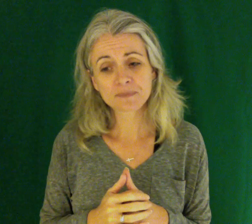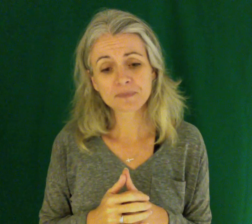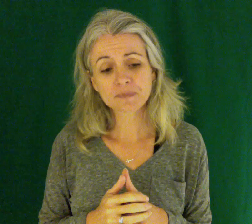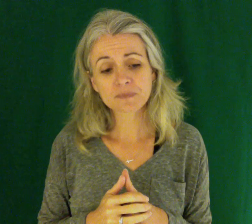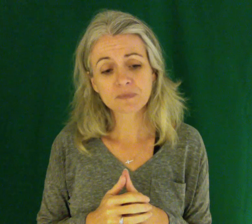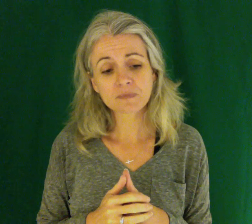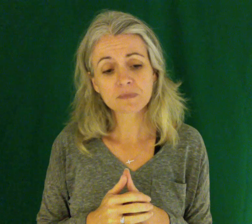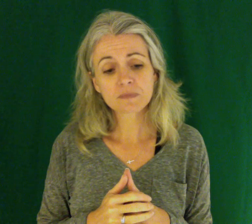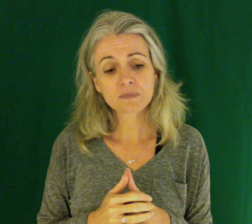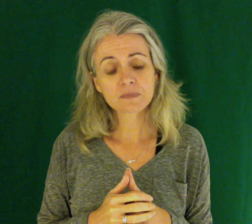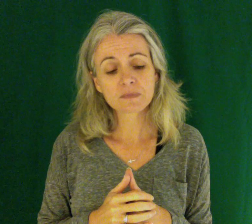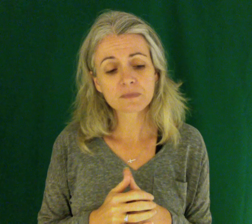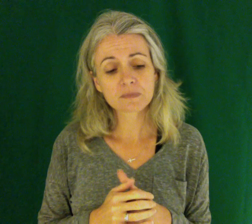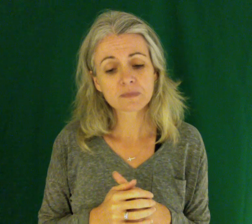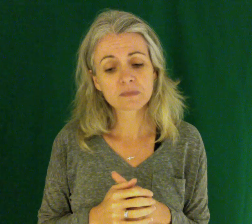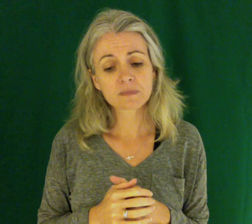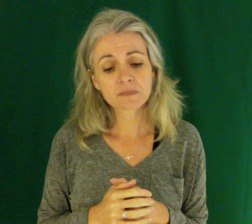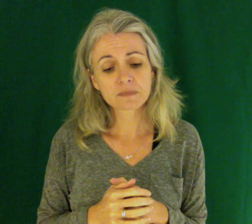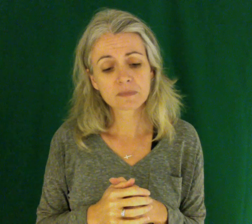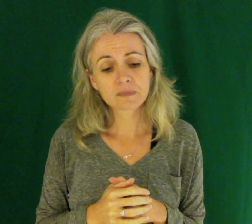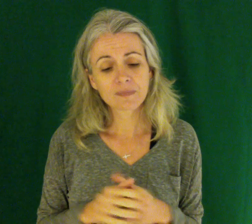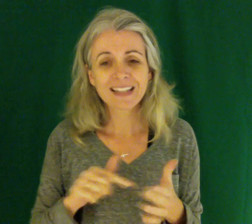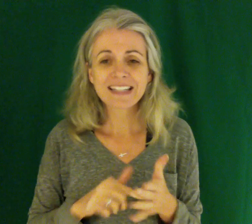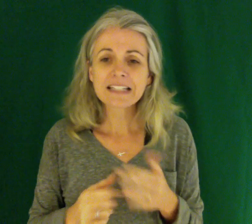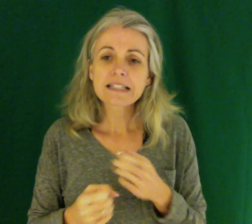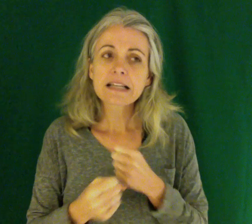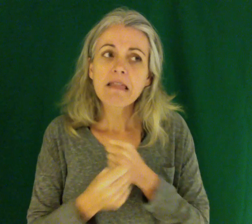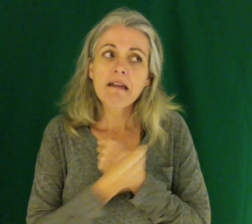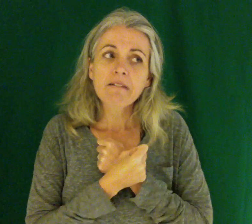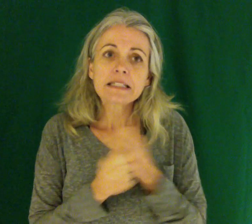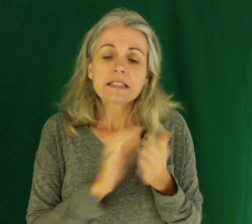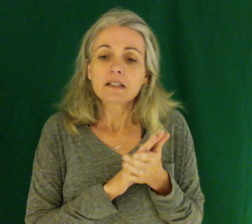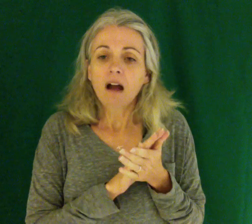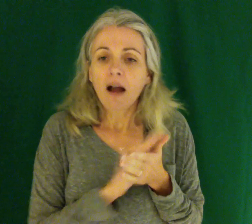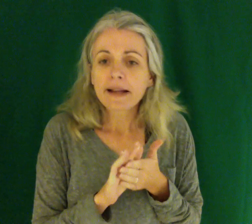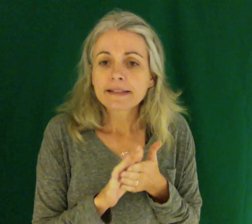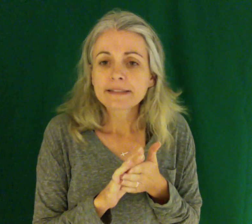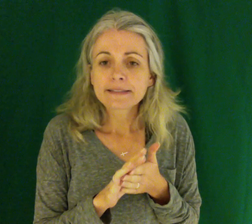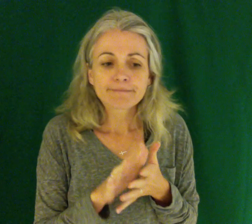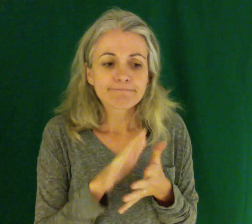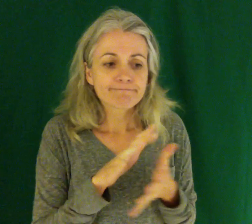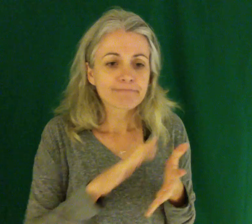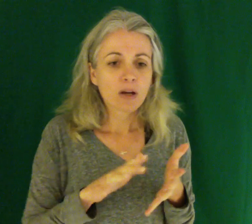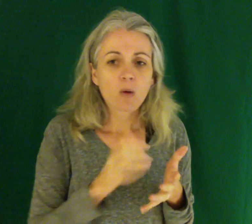So this loving kindness, this atmosphere of warmth, is